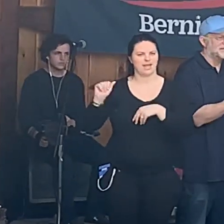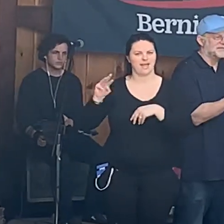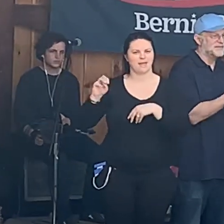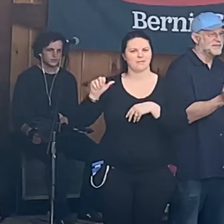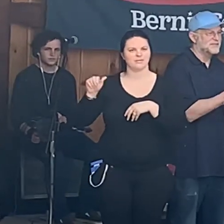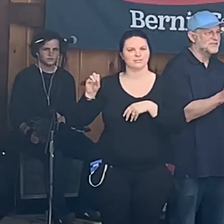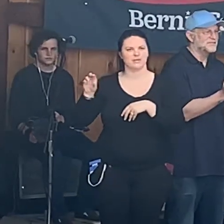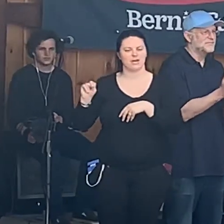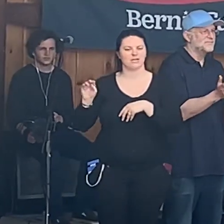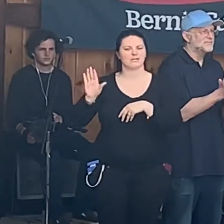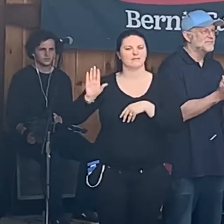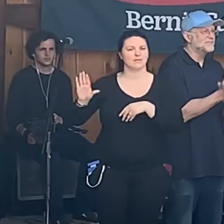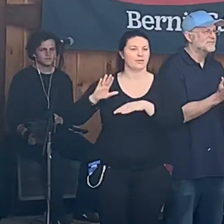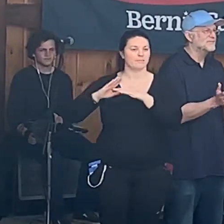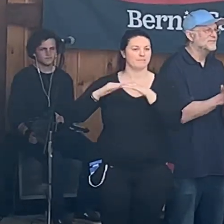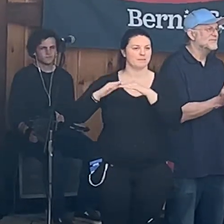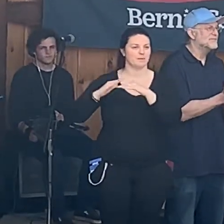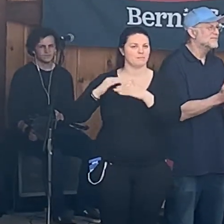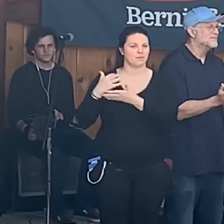an hour.